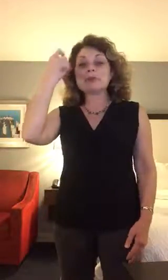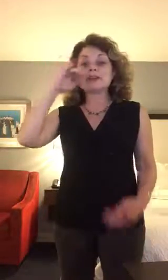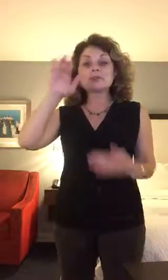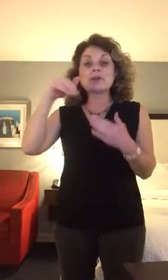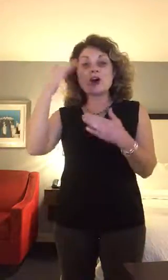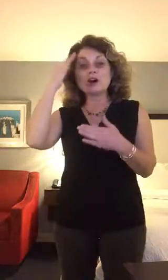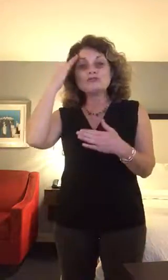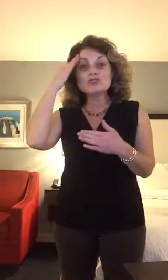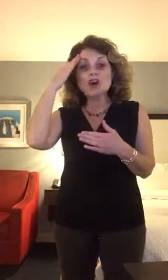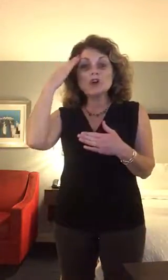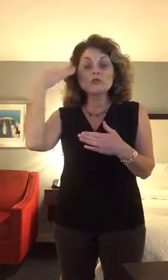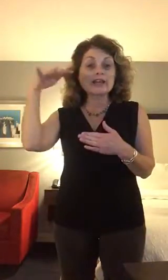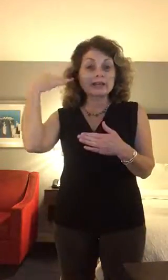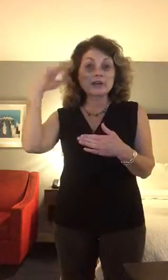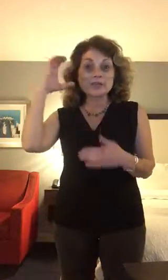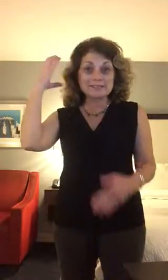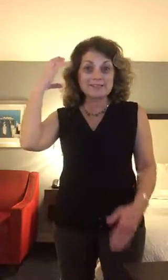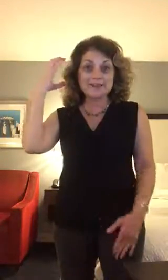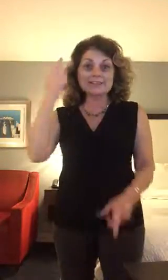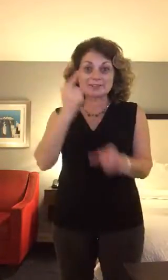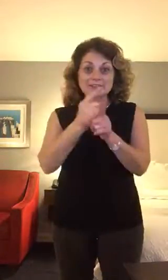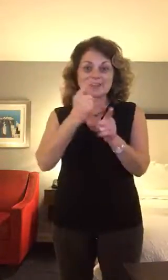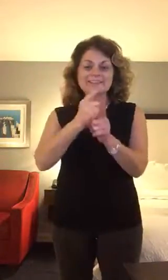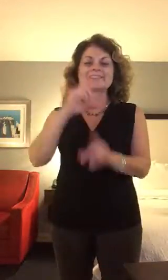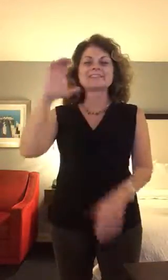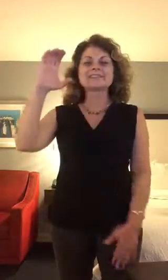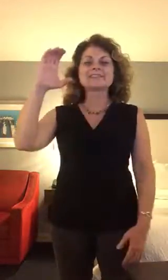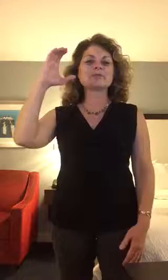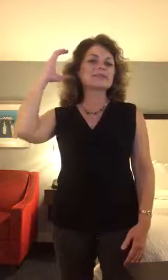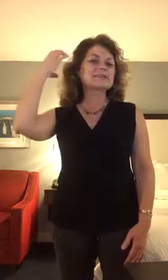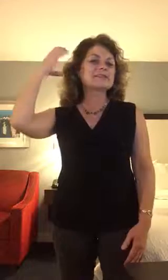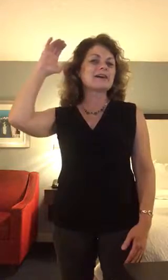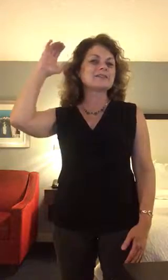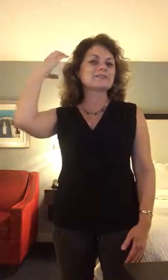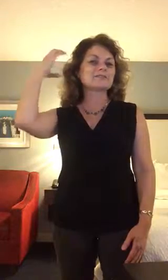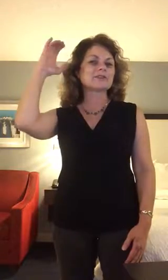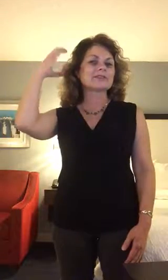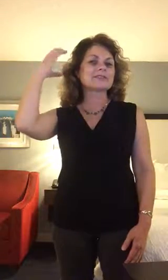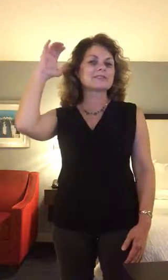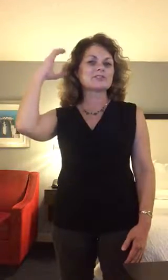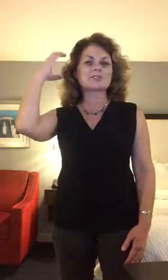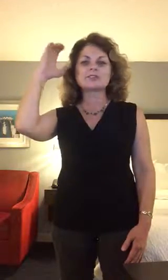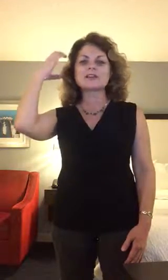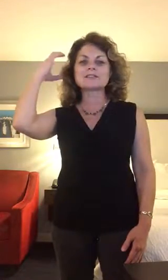because we all know like a crazy cousin, right? So this is cousin, right in the center, cousin.